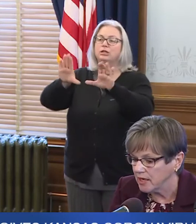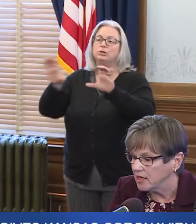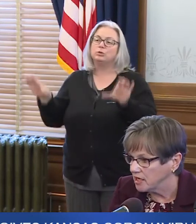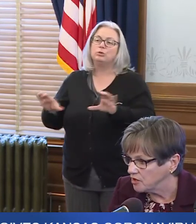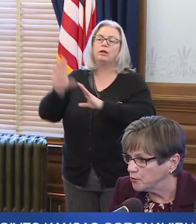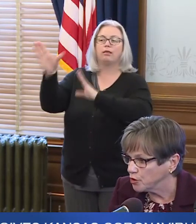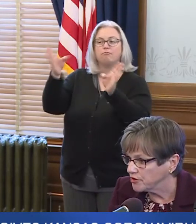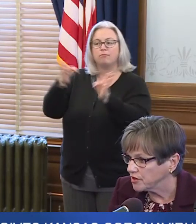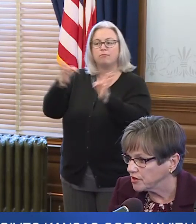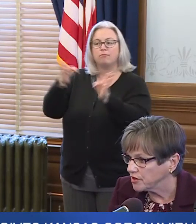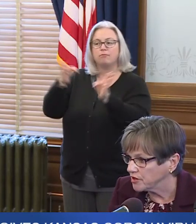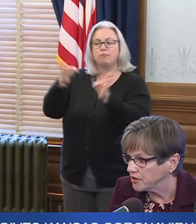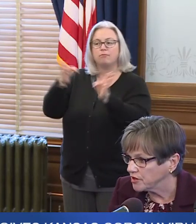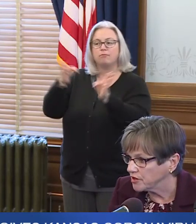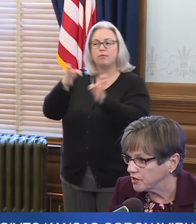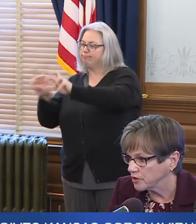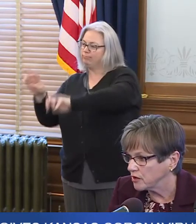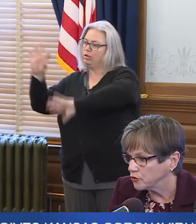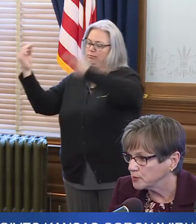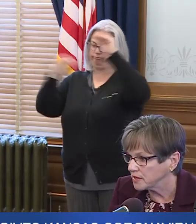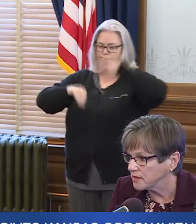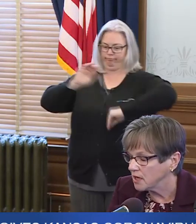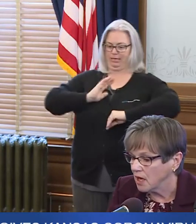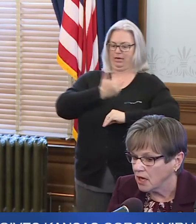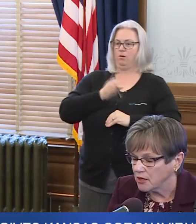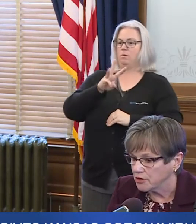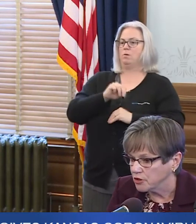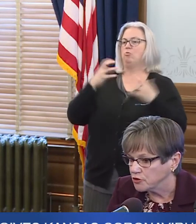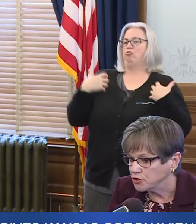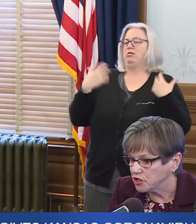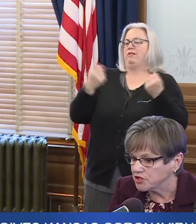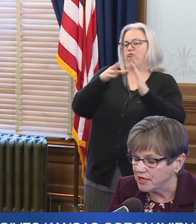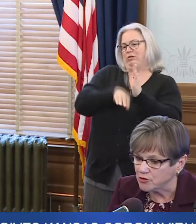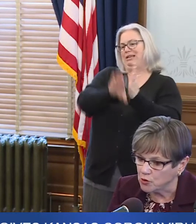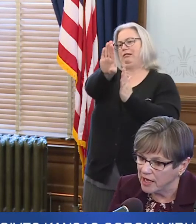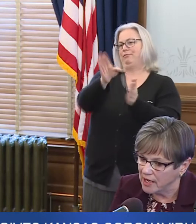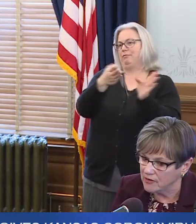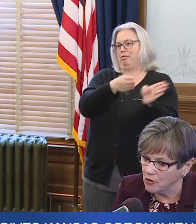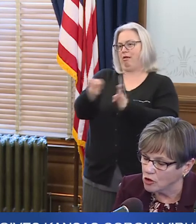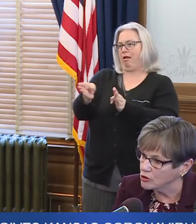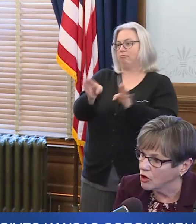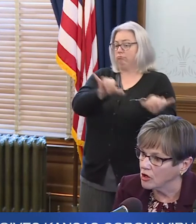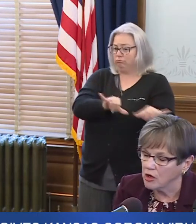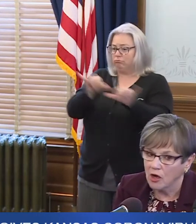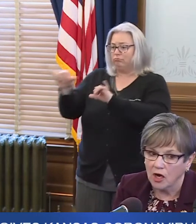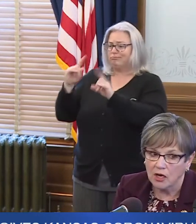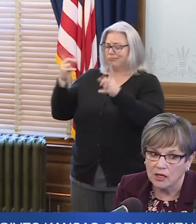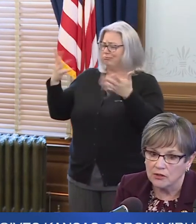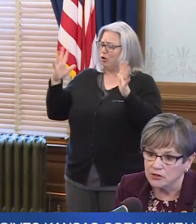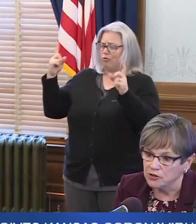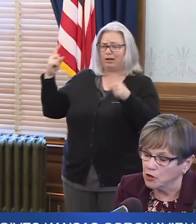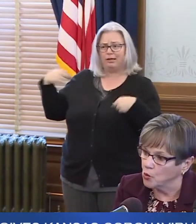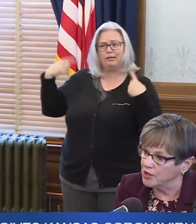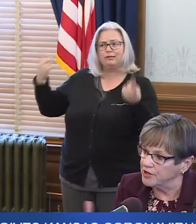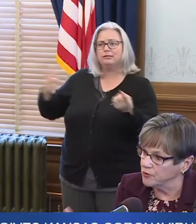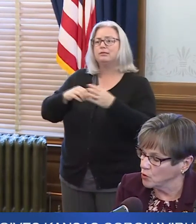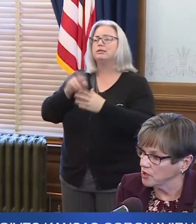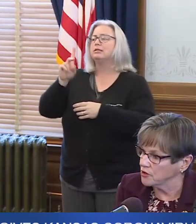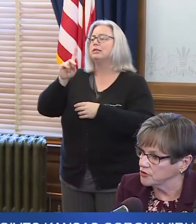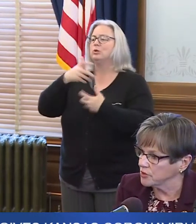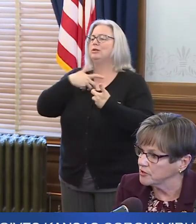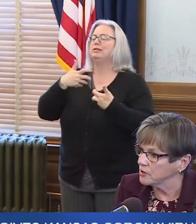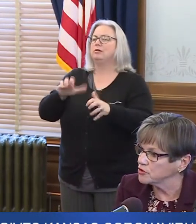that in putting together our own recovery plan. Just as we have all along, we